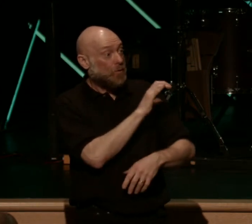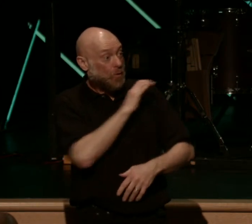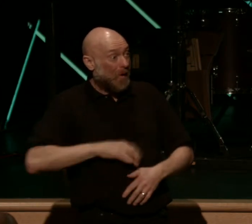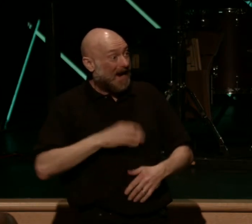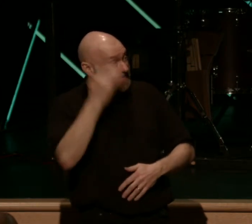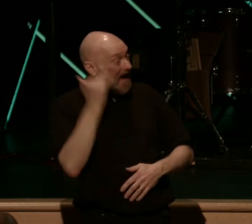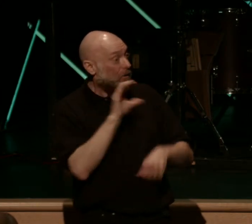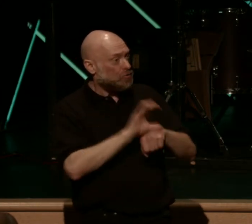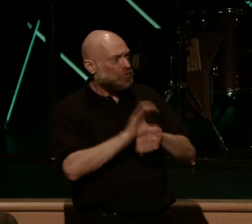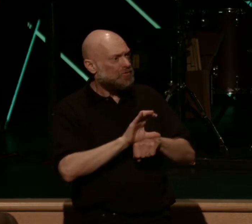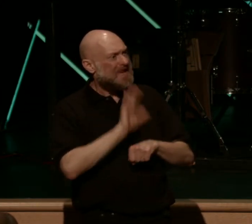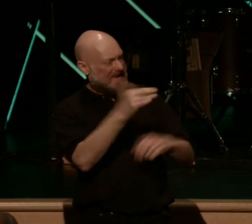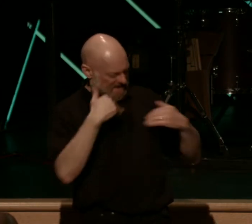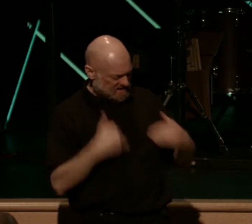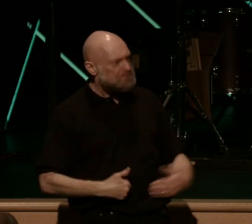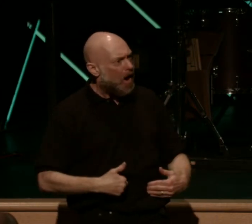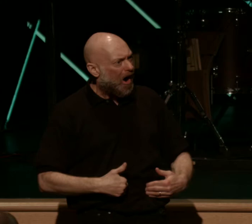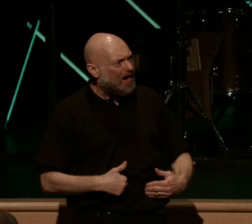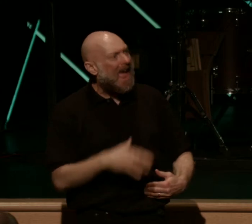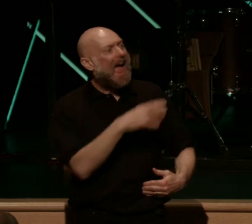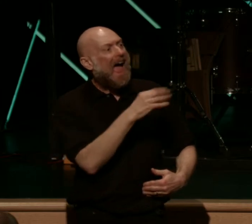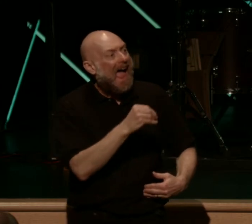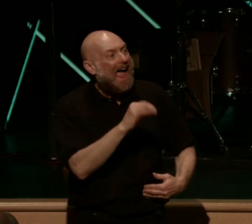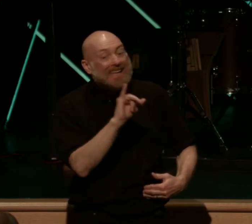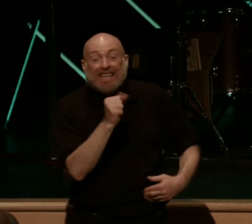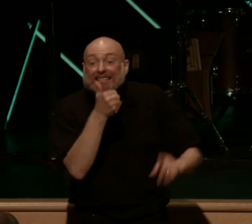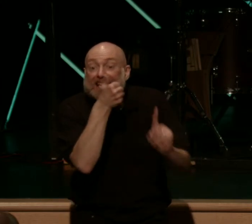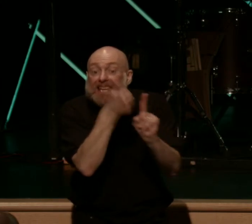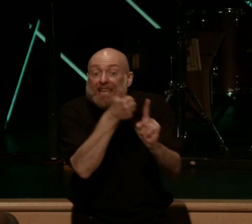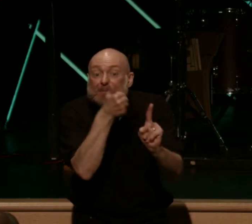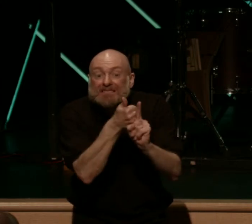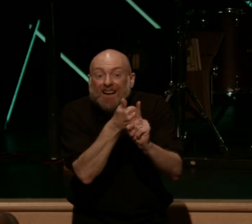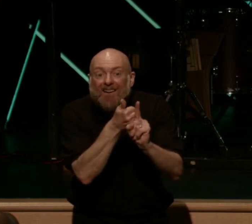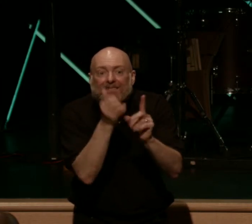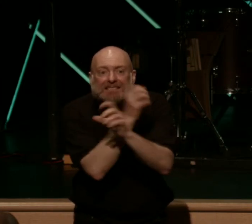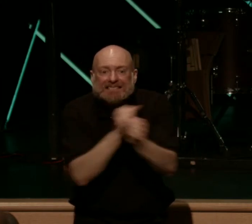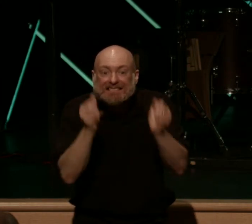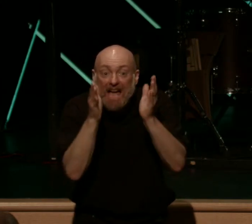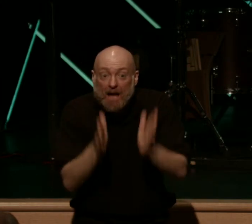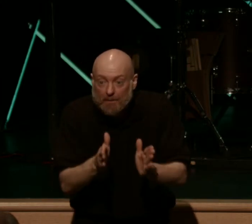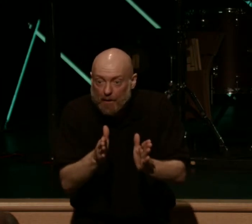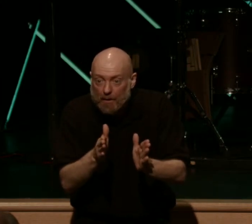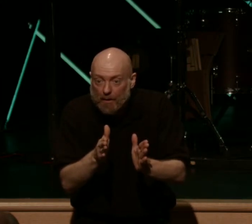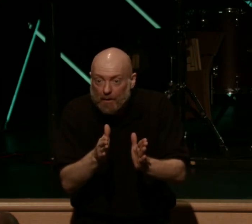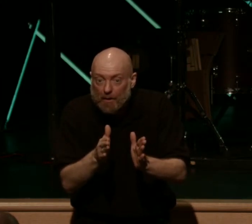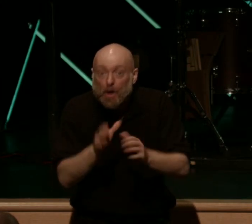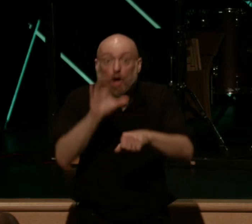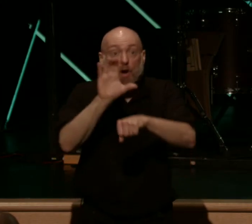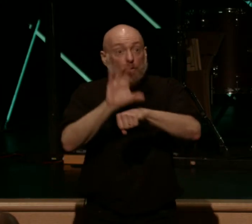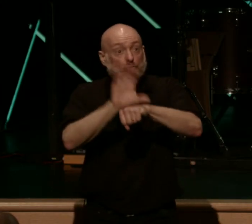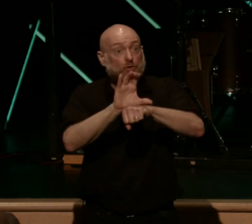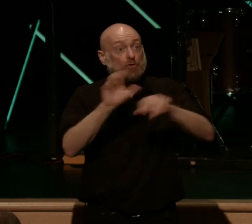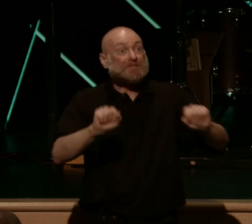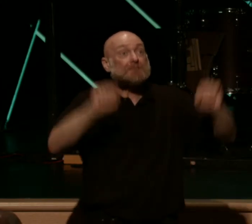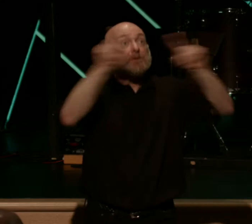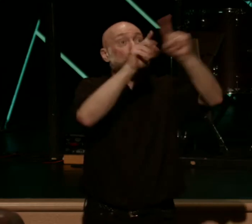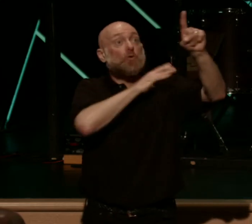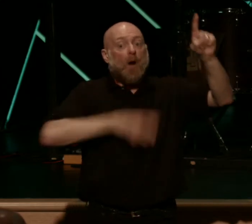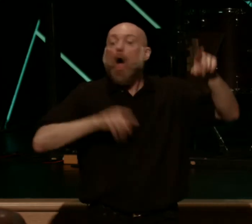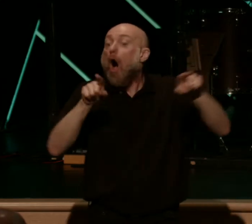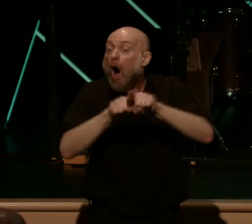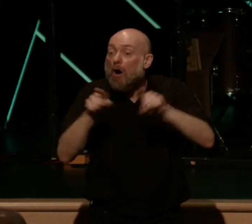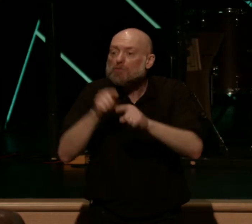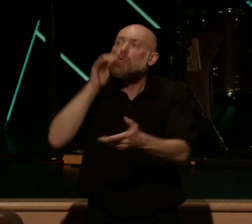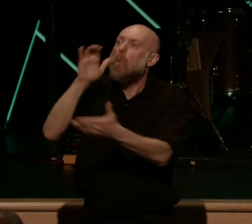church, his body, and is himself its Savior. Now, as the church submits to Christ, so